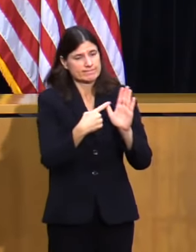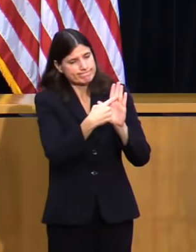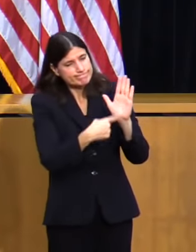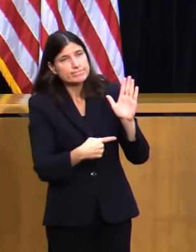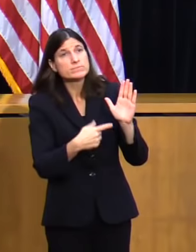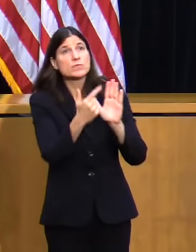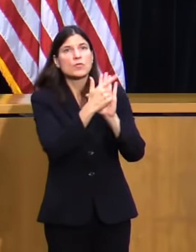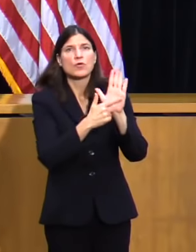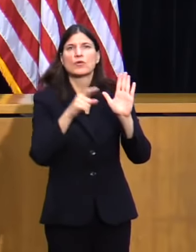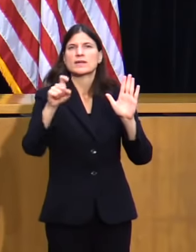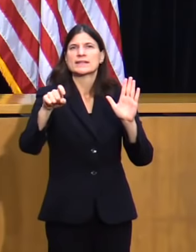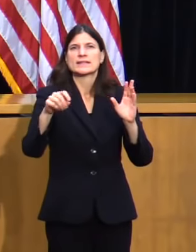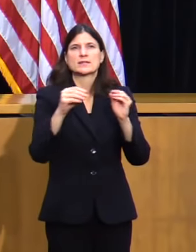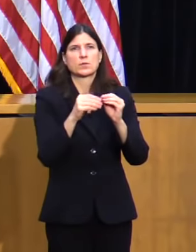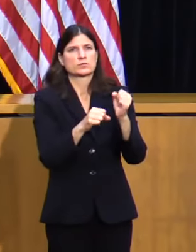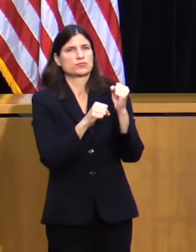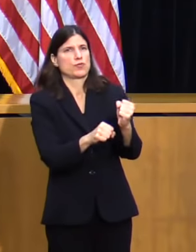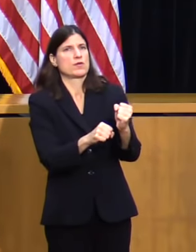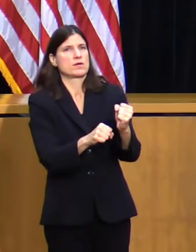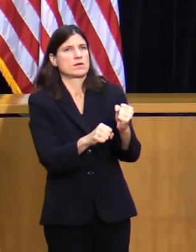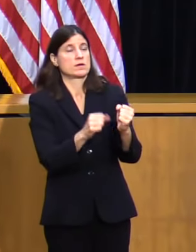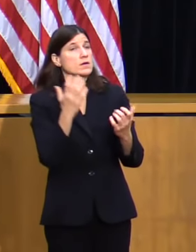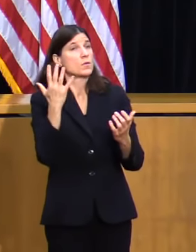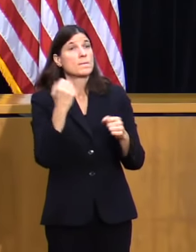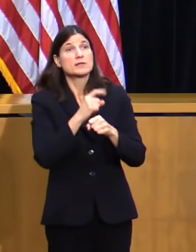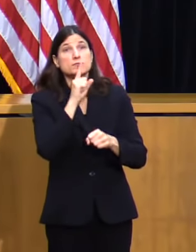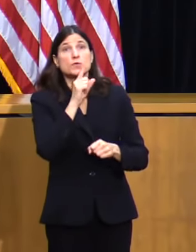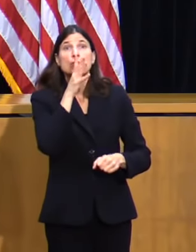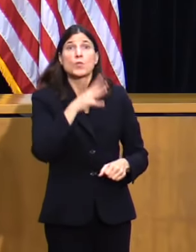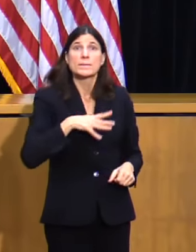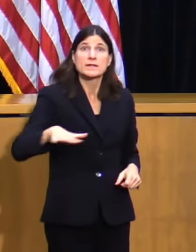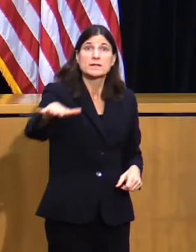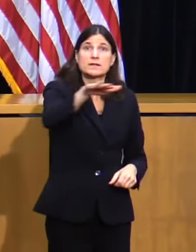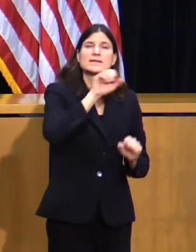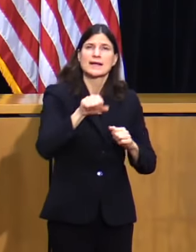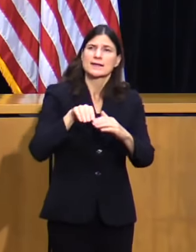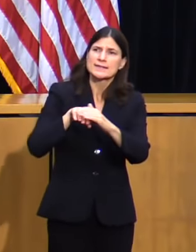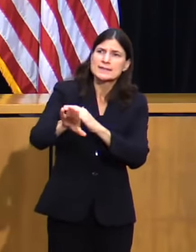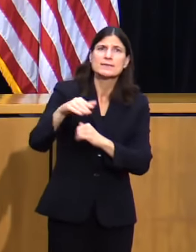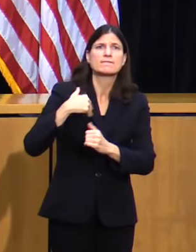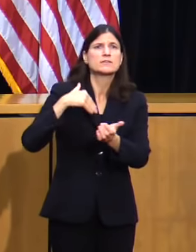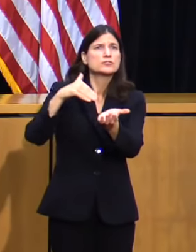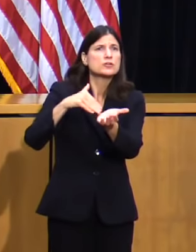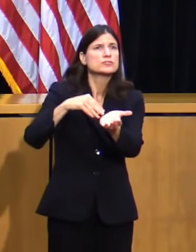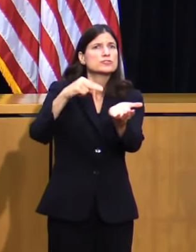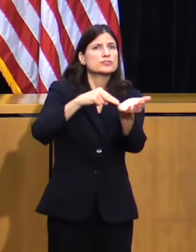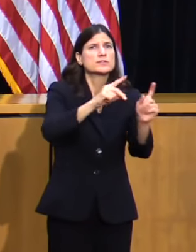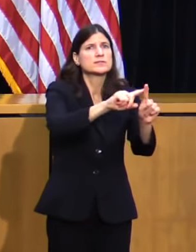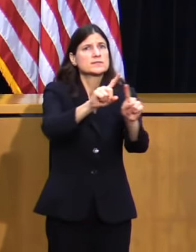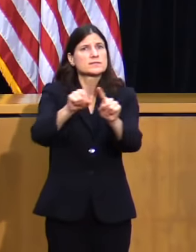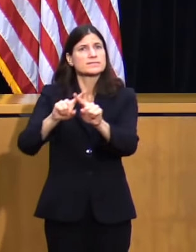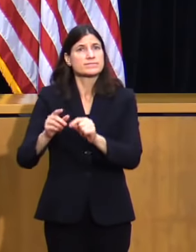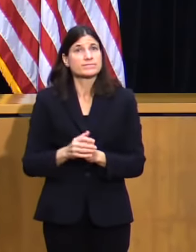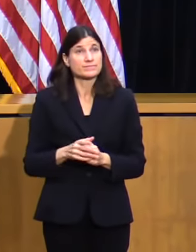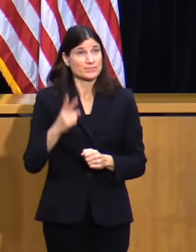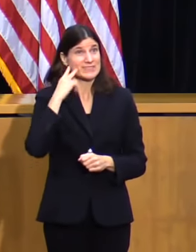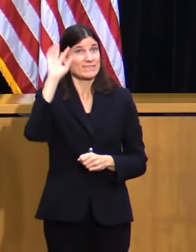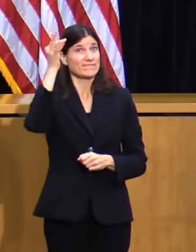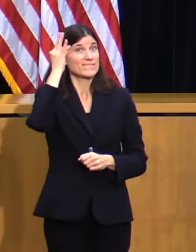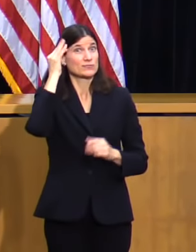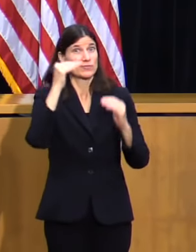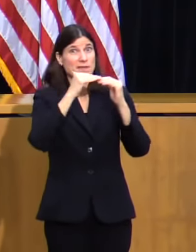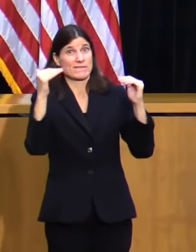to reproductive health services, but also in response to some of what we saw going on at the federal level. And I think all of us believe that